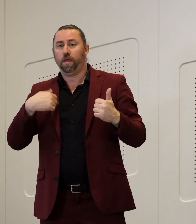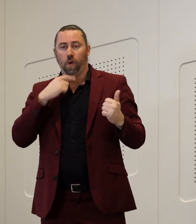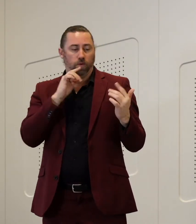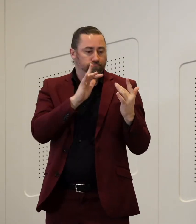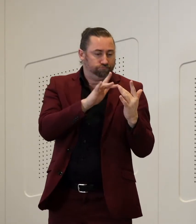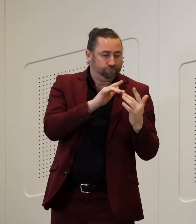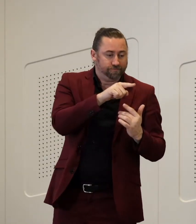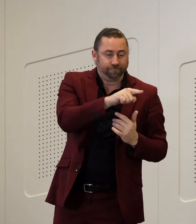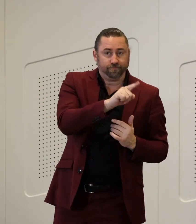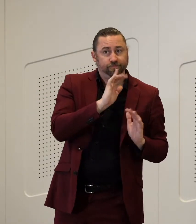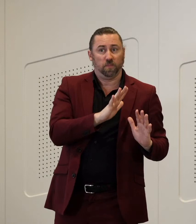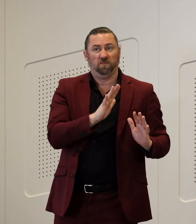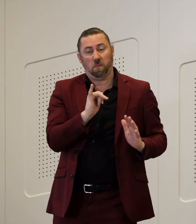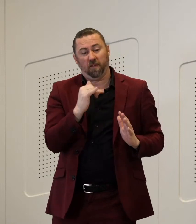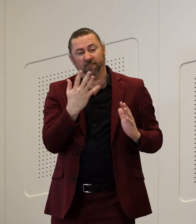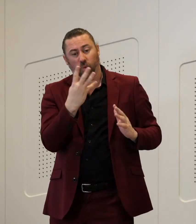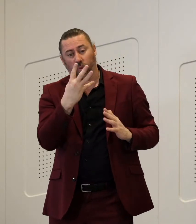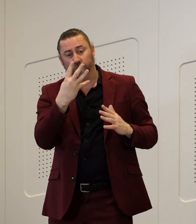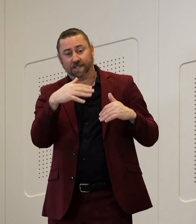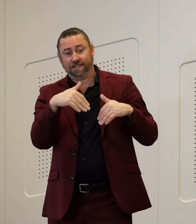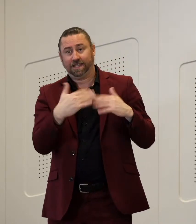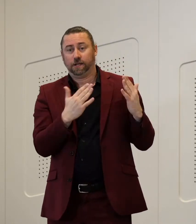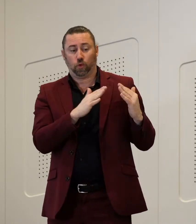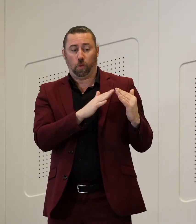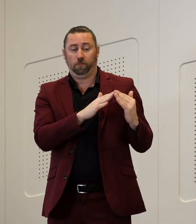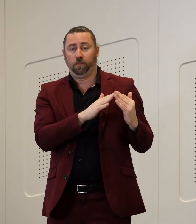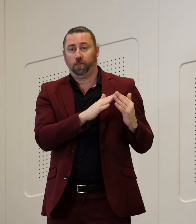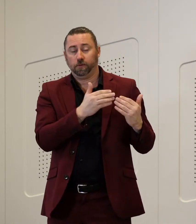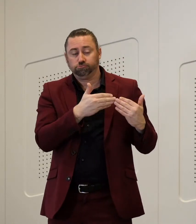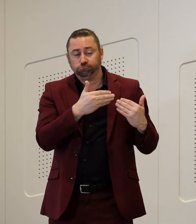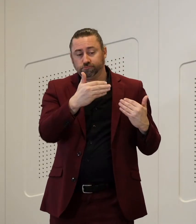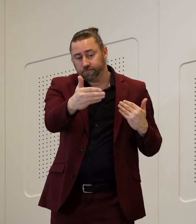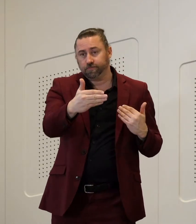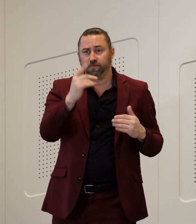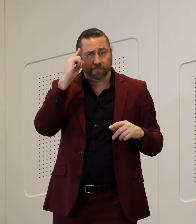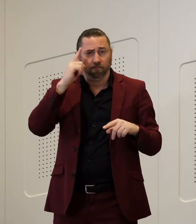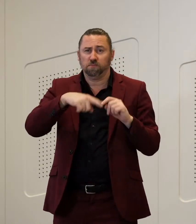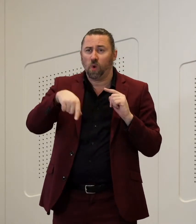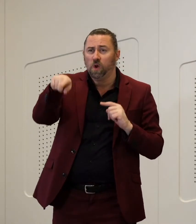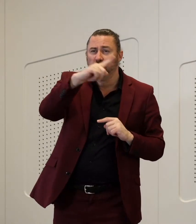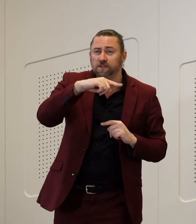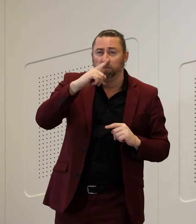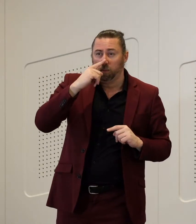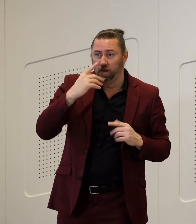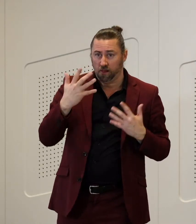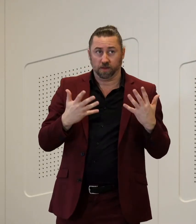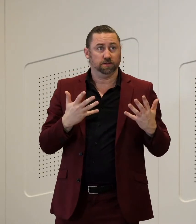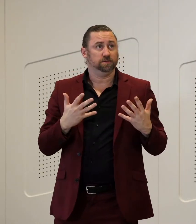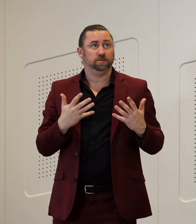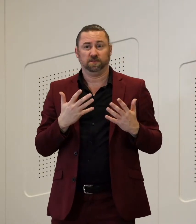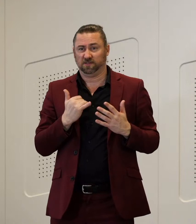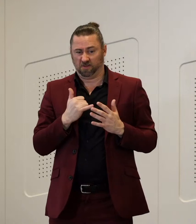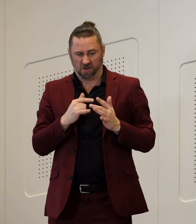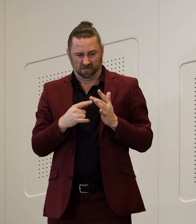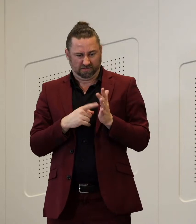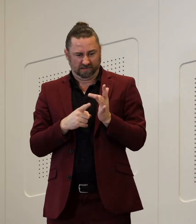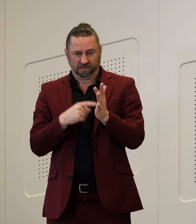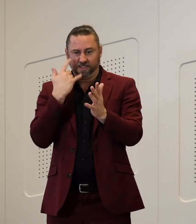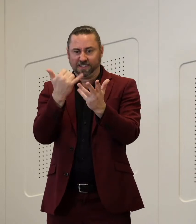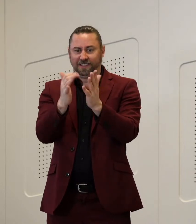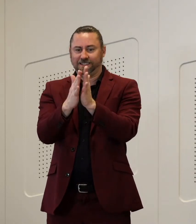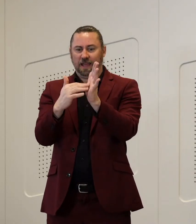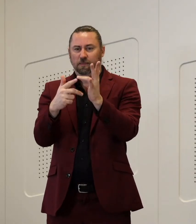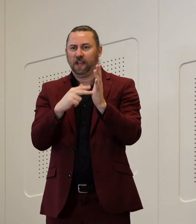quarantine for 14 days from when you were first exposed on that flight, which most of those people will mean only until Sunday